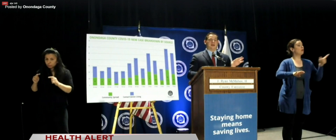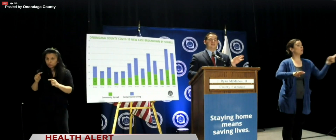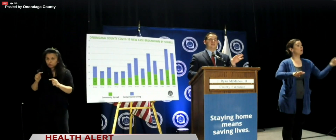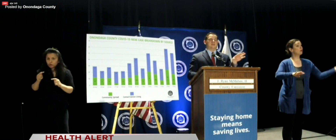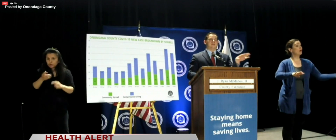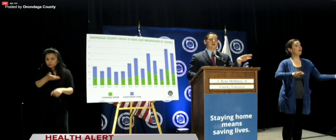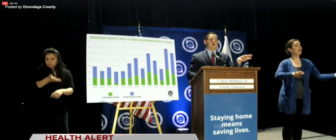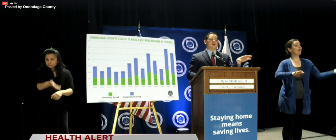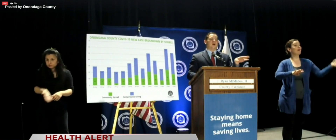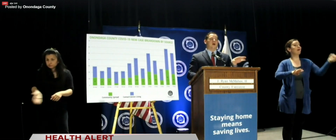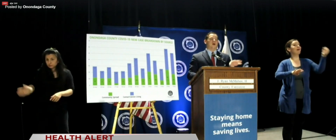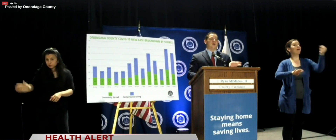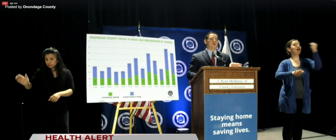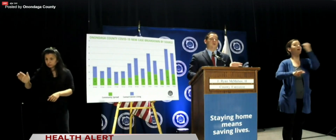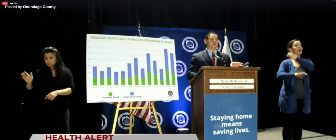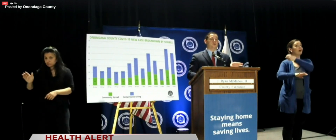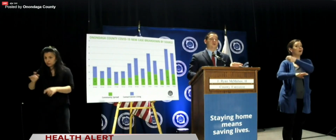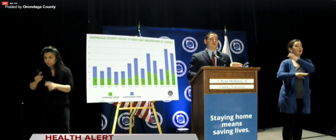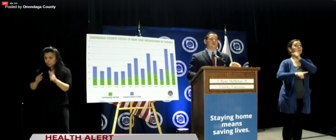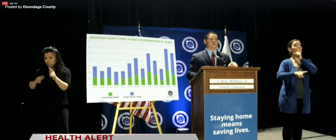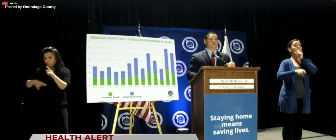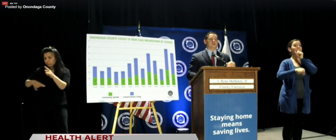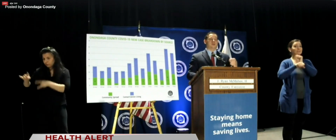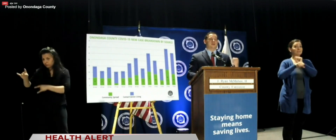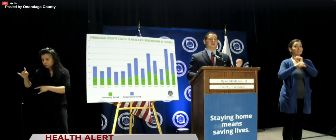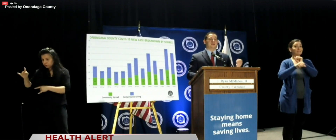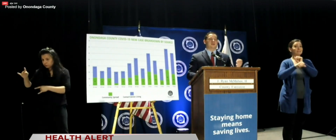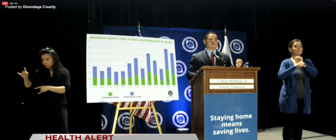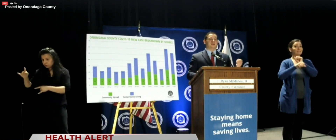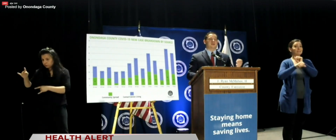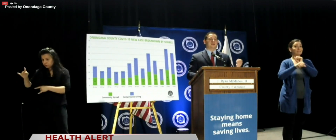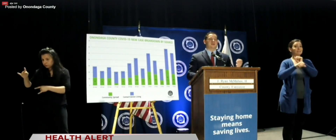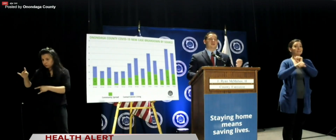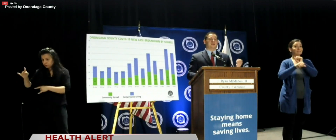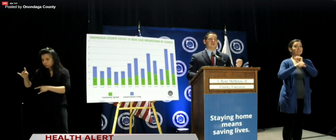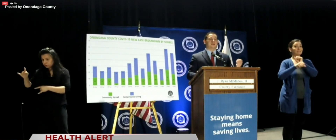I'm not saying all the nursing homes are just sending non-sick